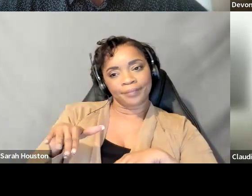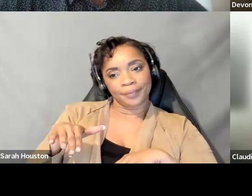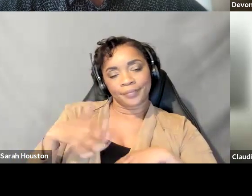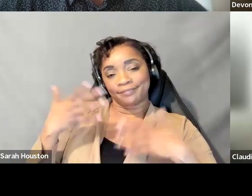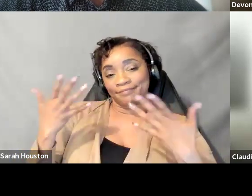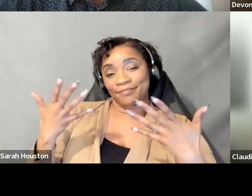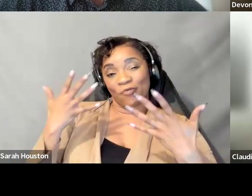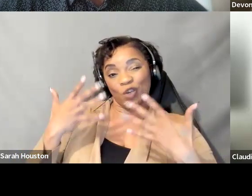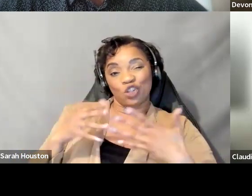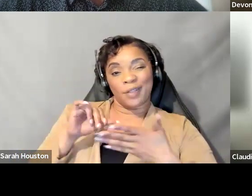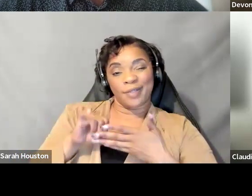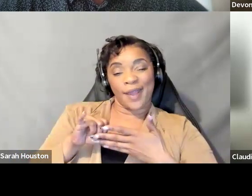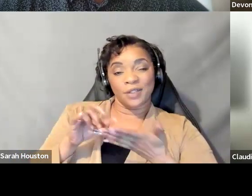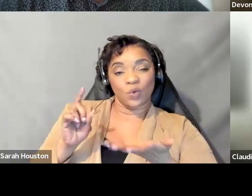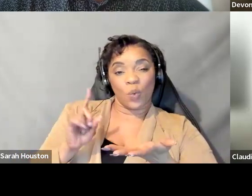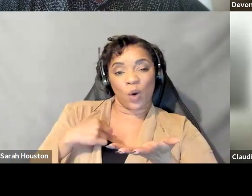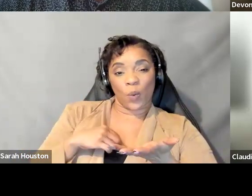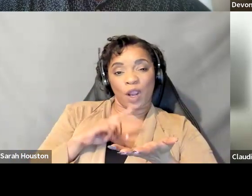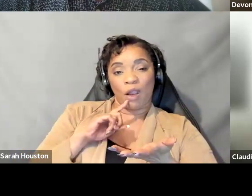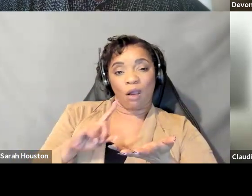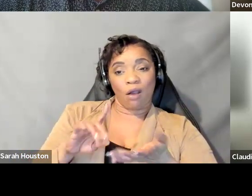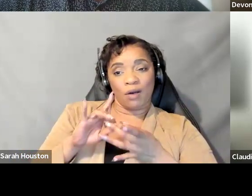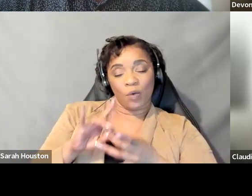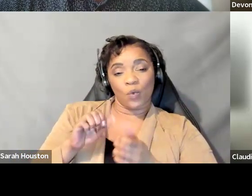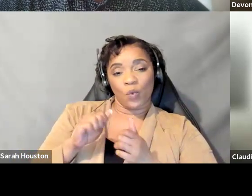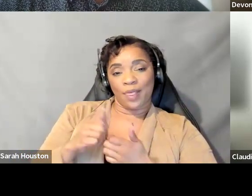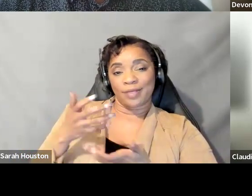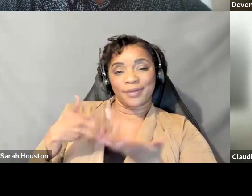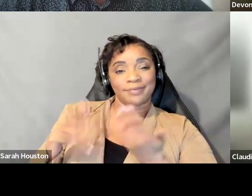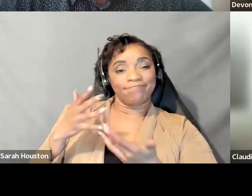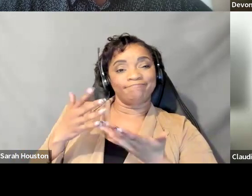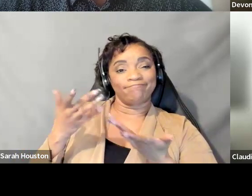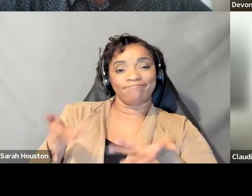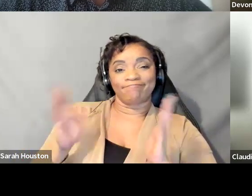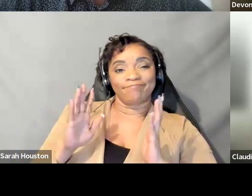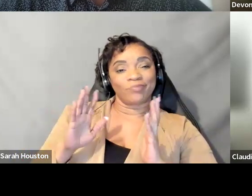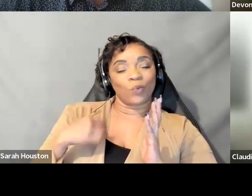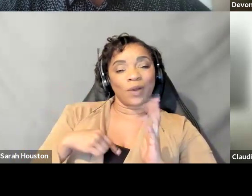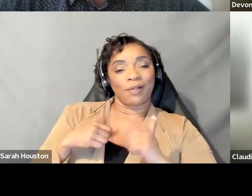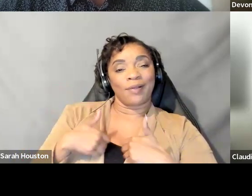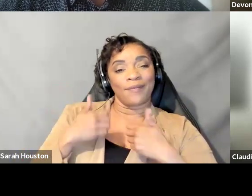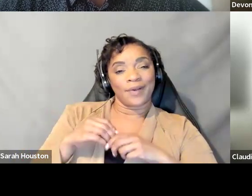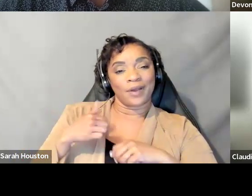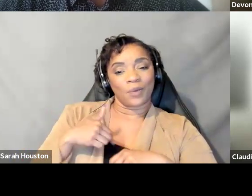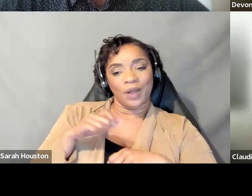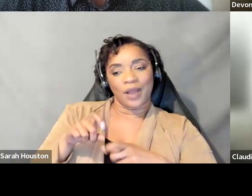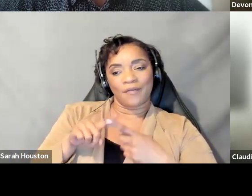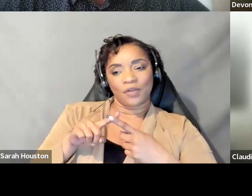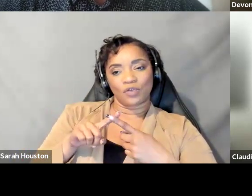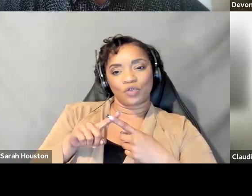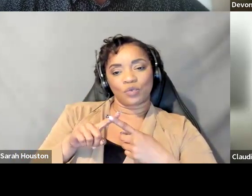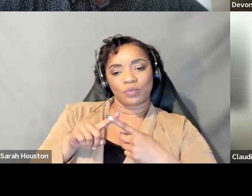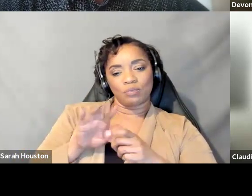at in terms of, you know, the society we're living in now, as we do have to push for those rights and